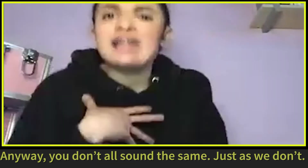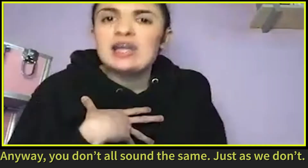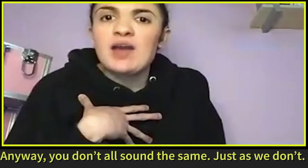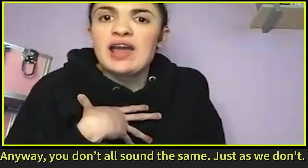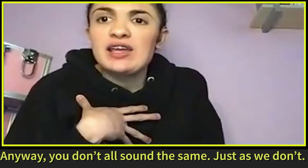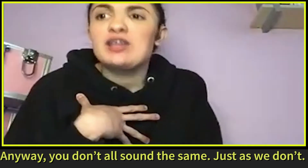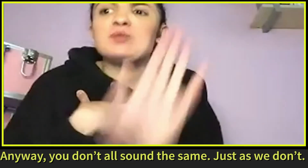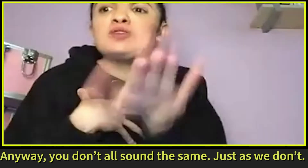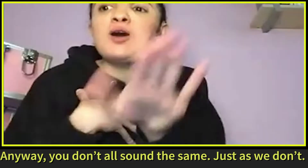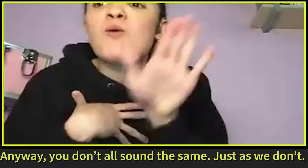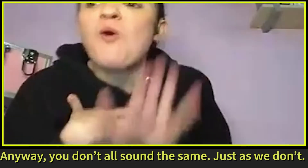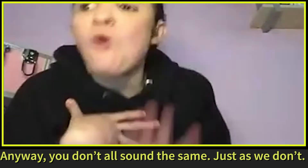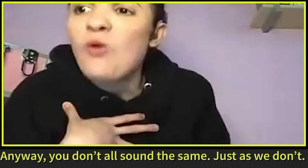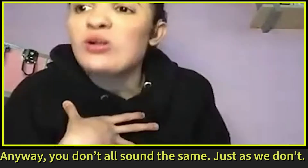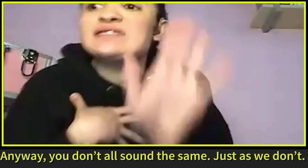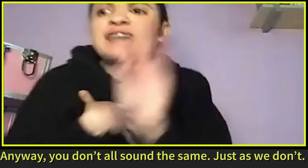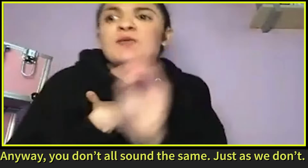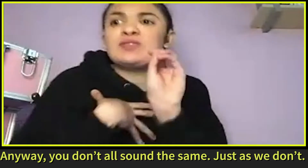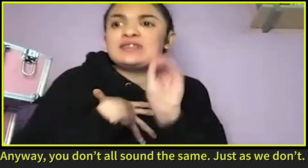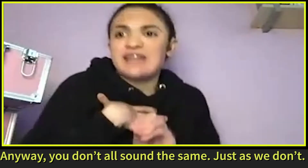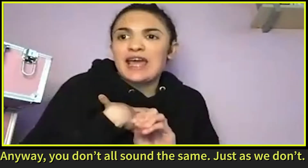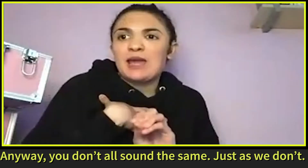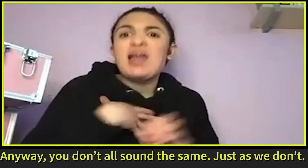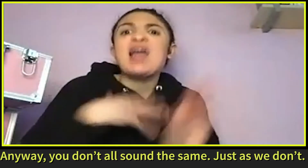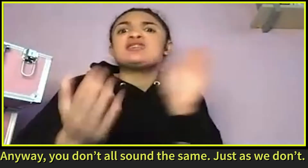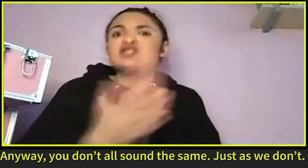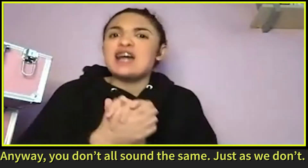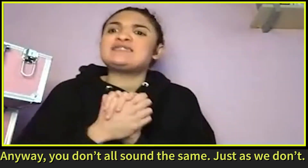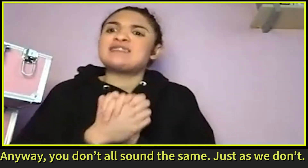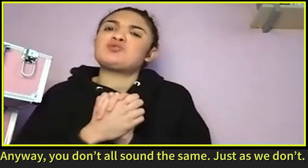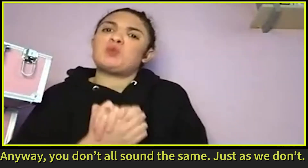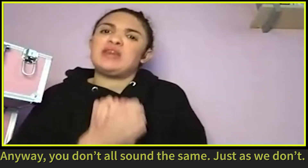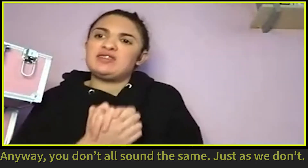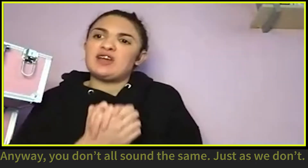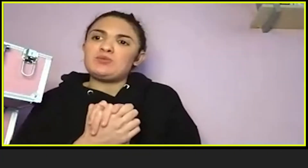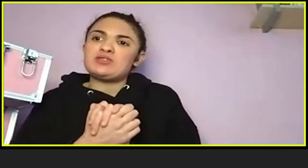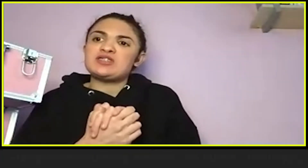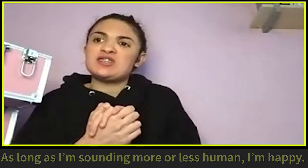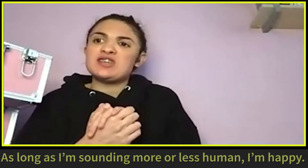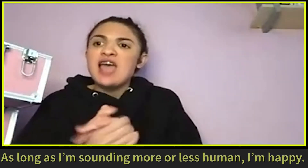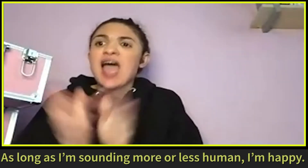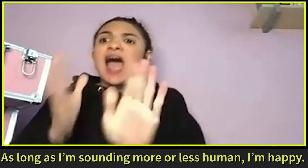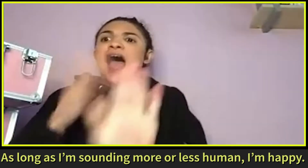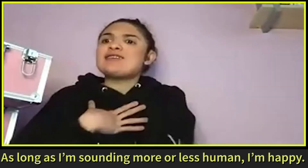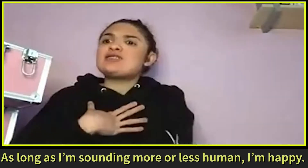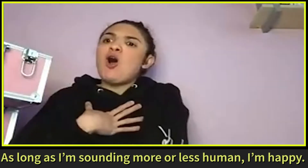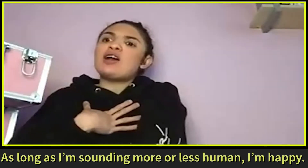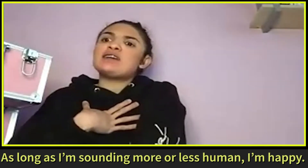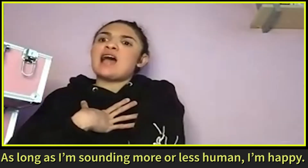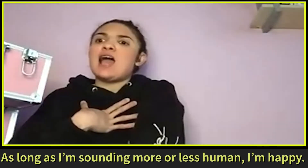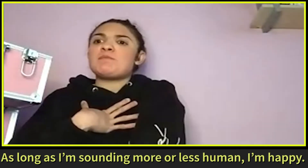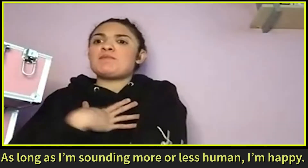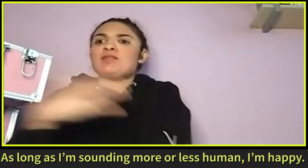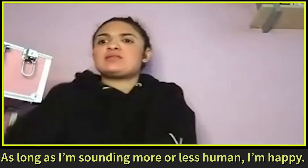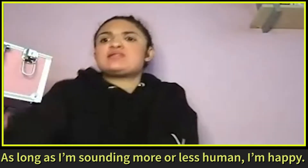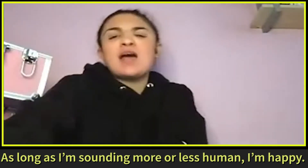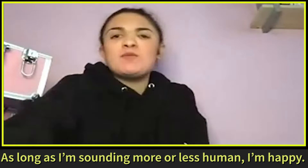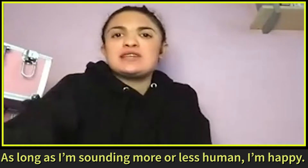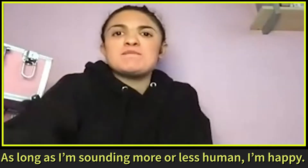Anyway, you don't all sound the same, just as we don't. As long as I'm sounding more